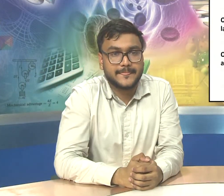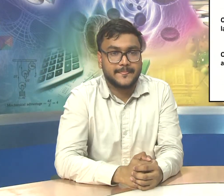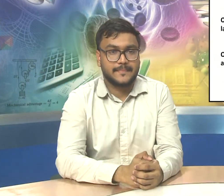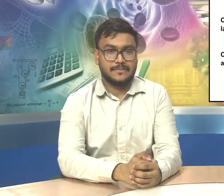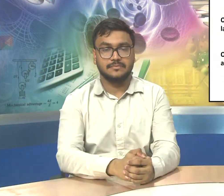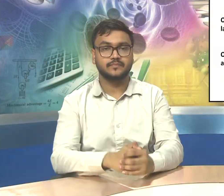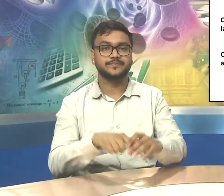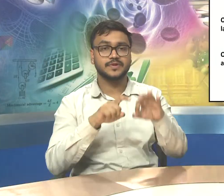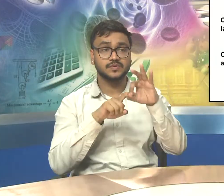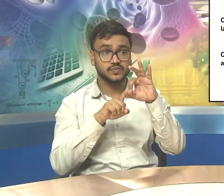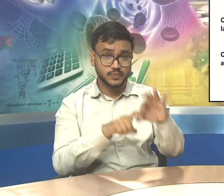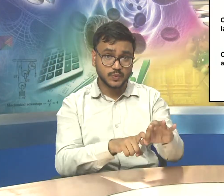Third,